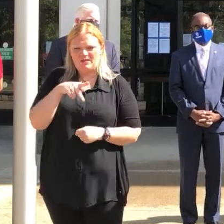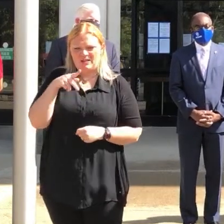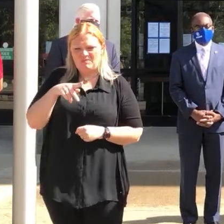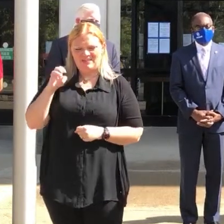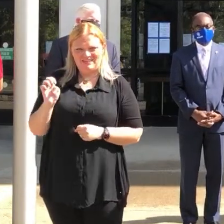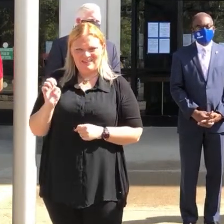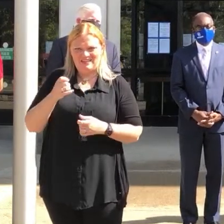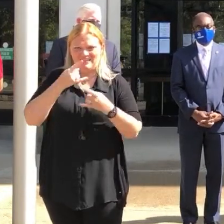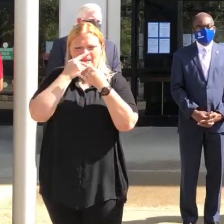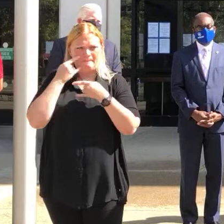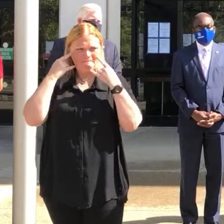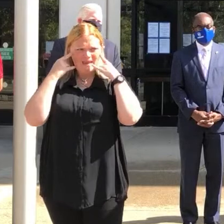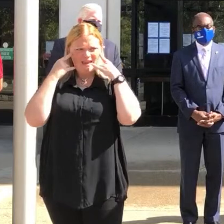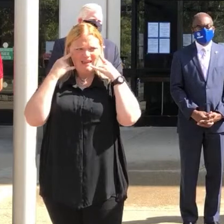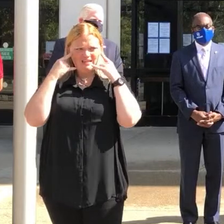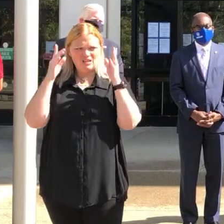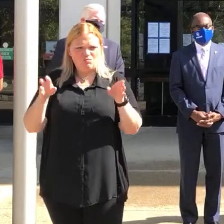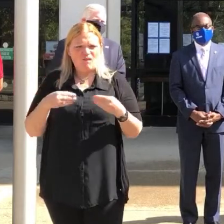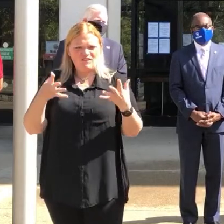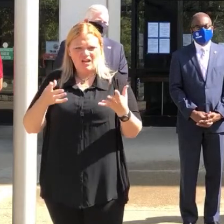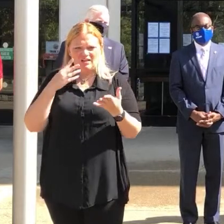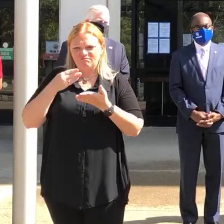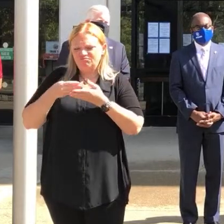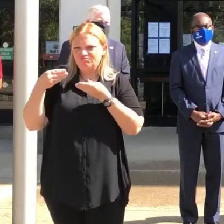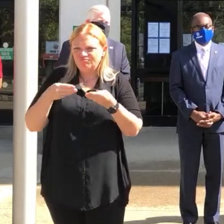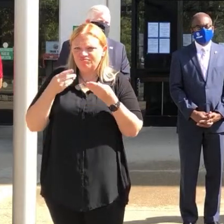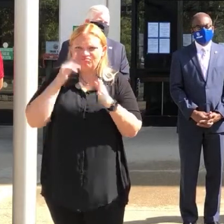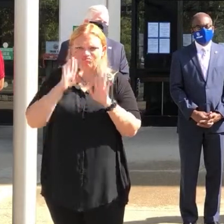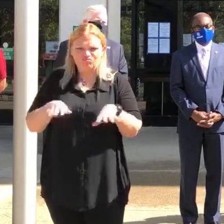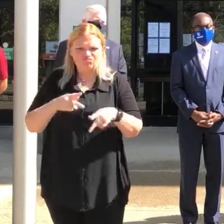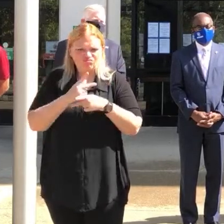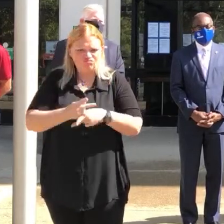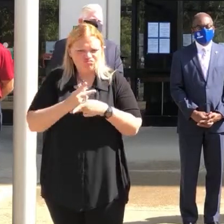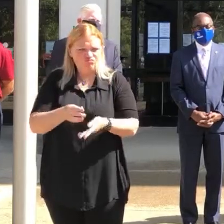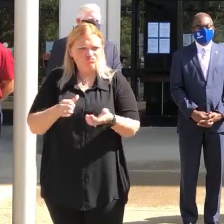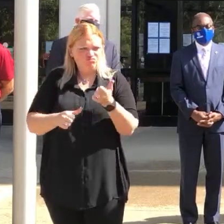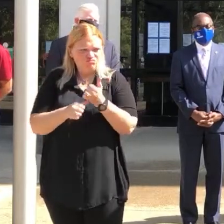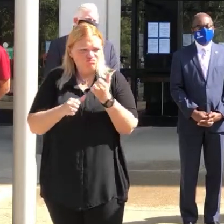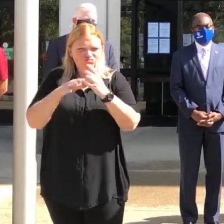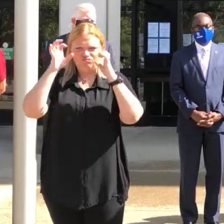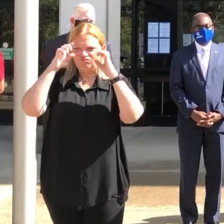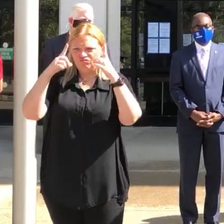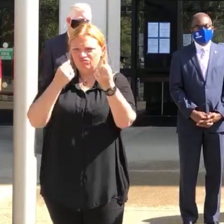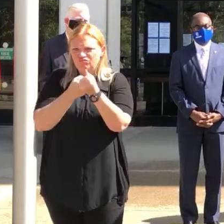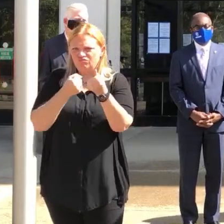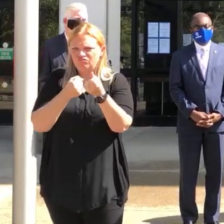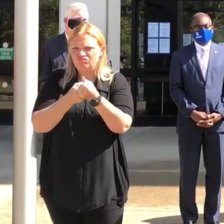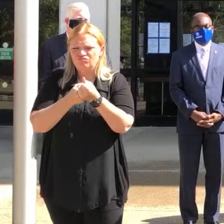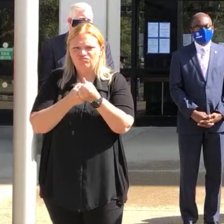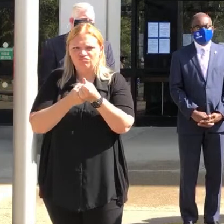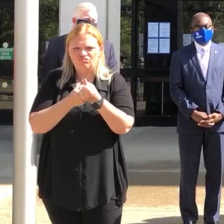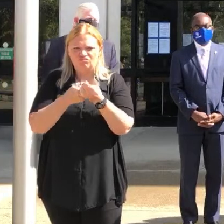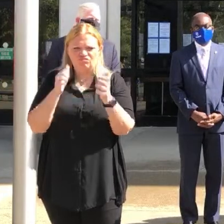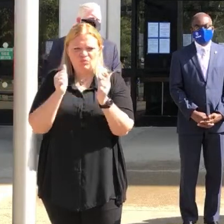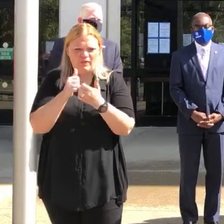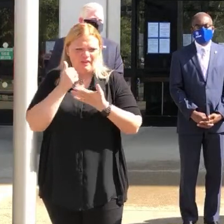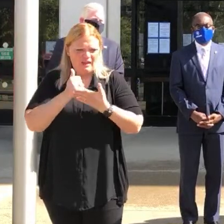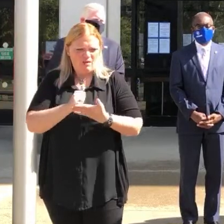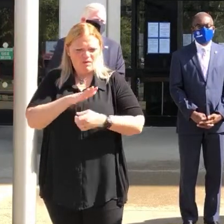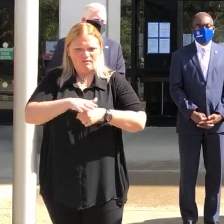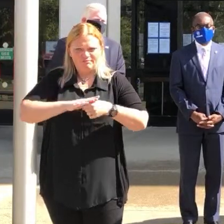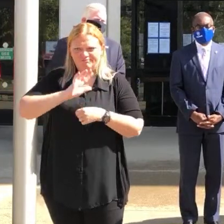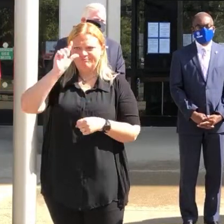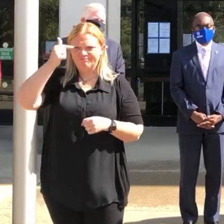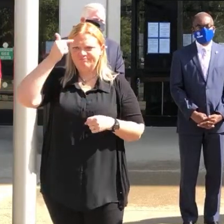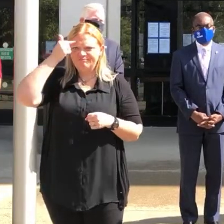gear, masks, with providing for funding for child care assistance, educational support, with the help of local